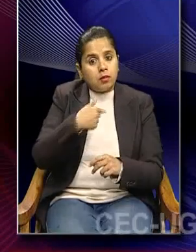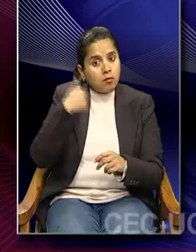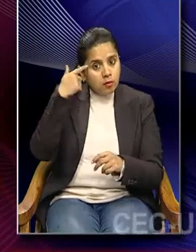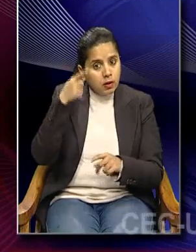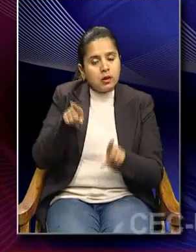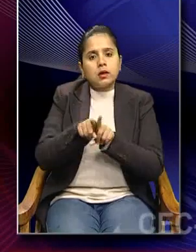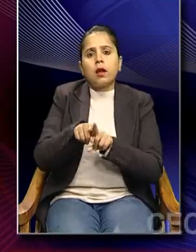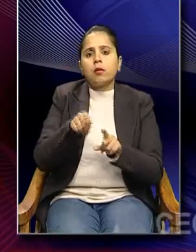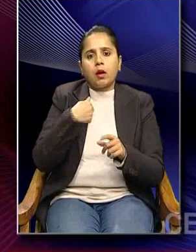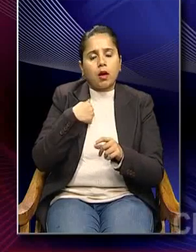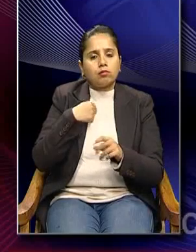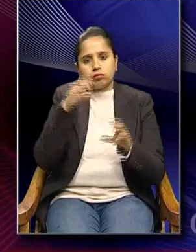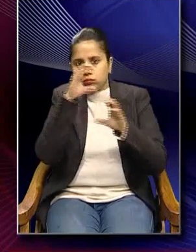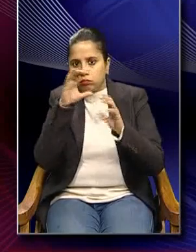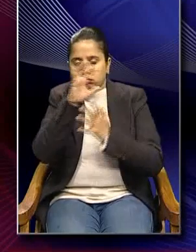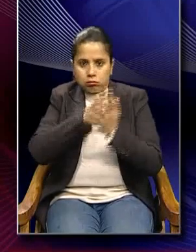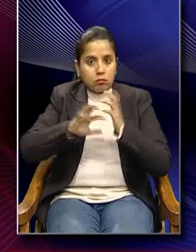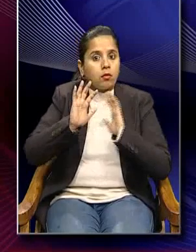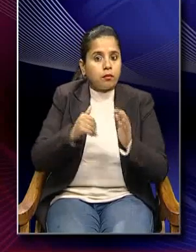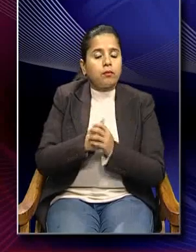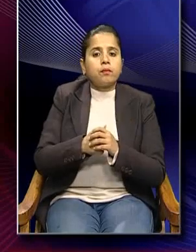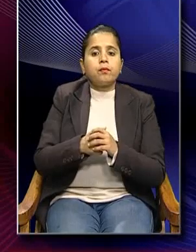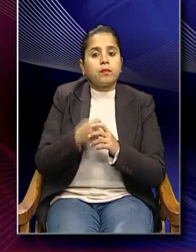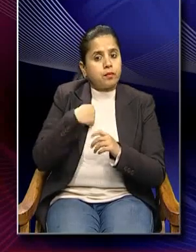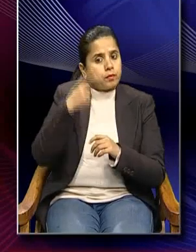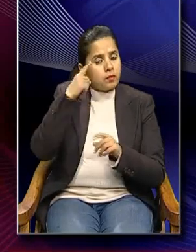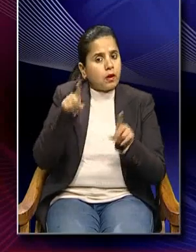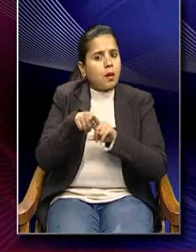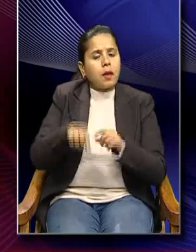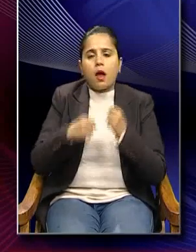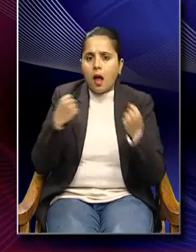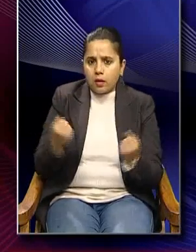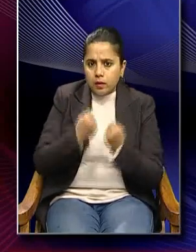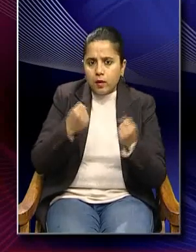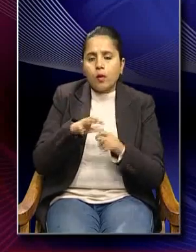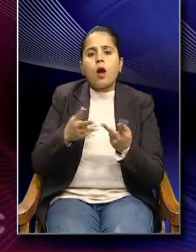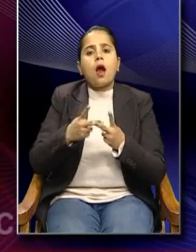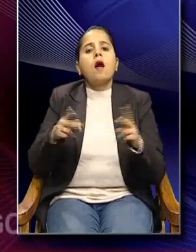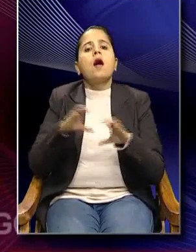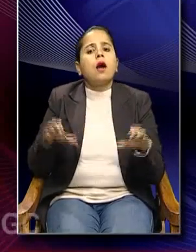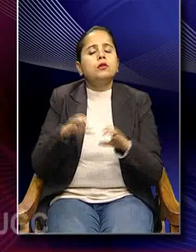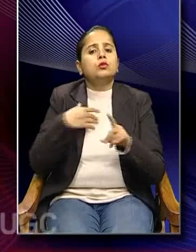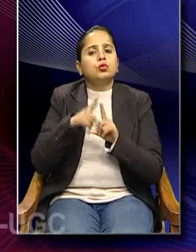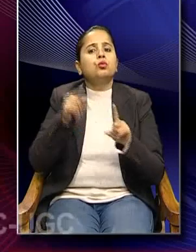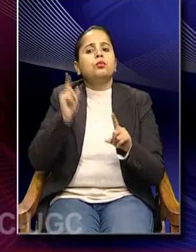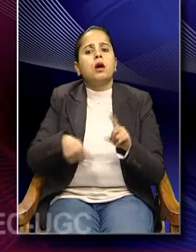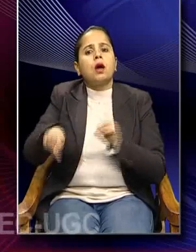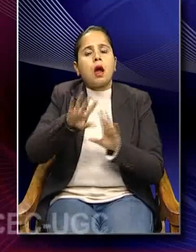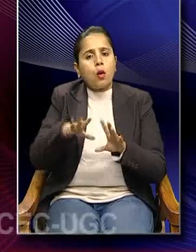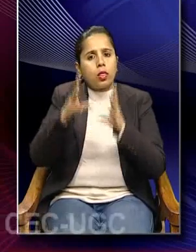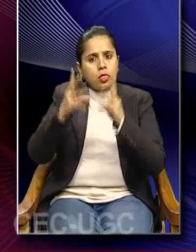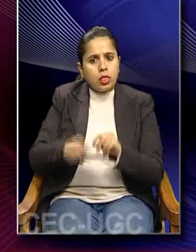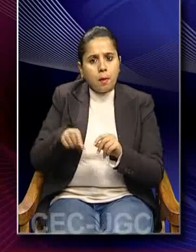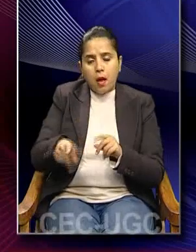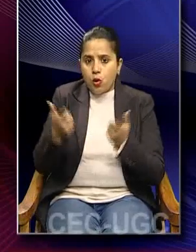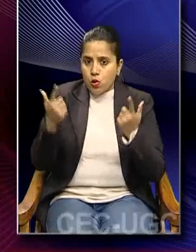remains ambiguous. That what kind of a activity or actions to be taken and how to quantify the